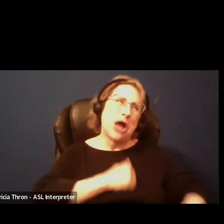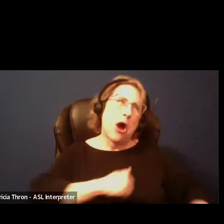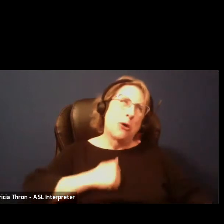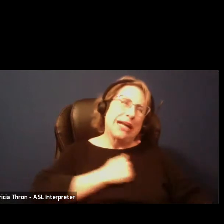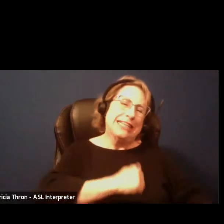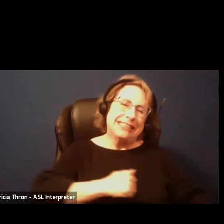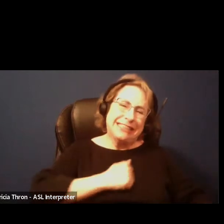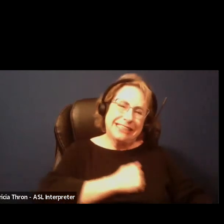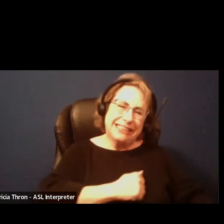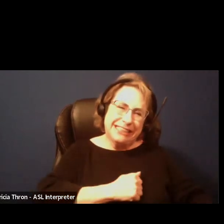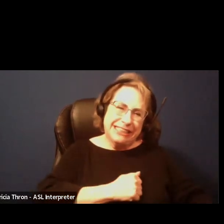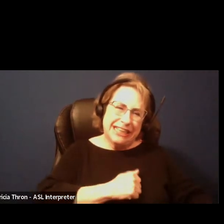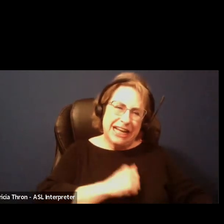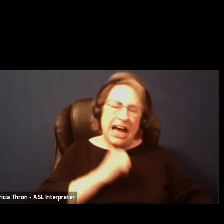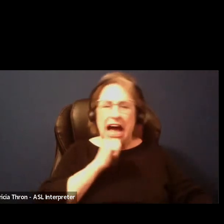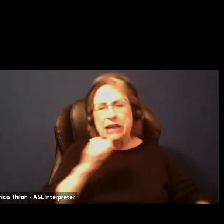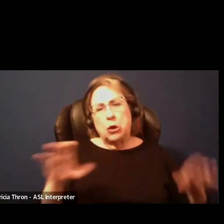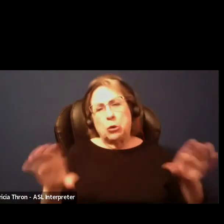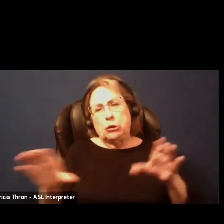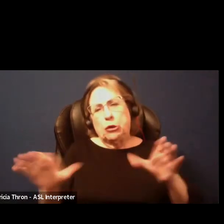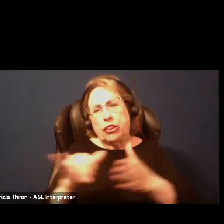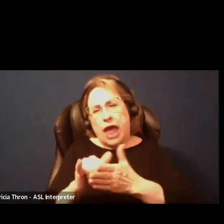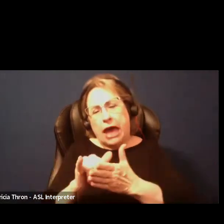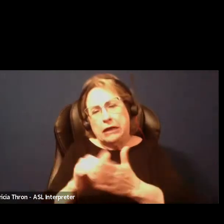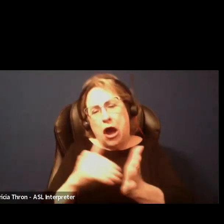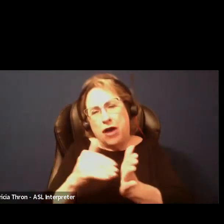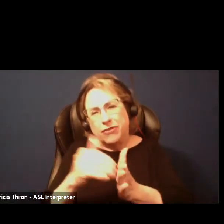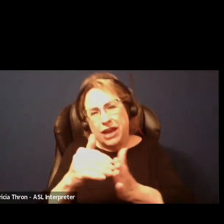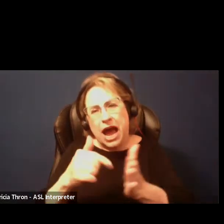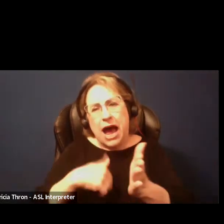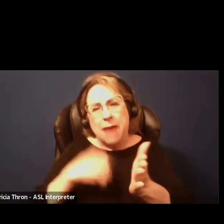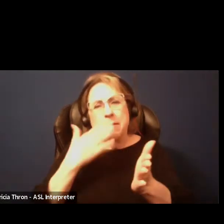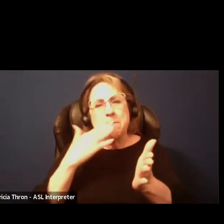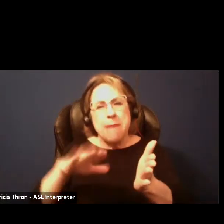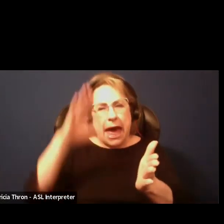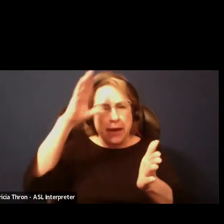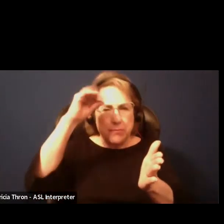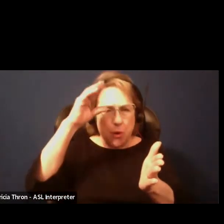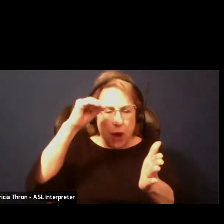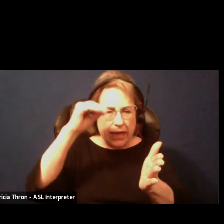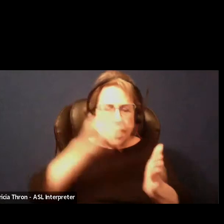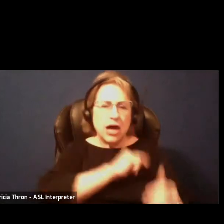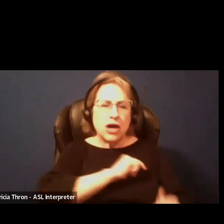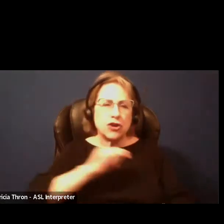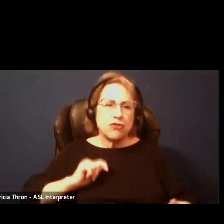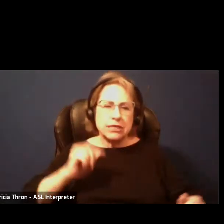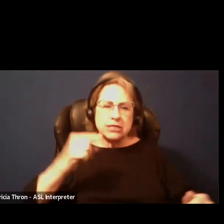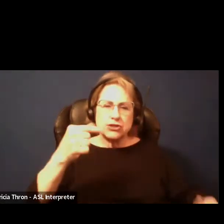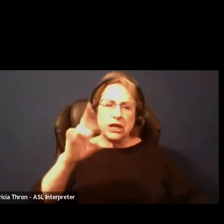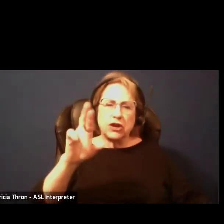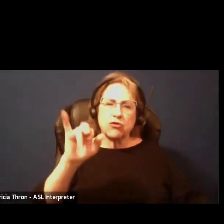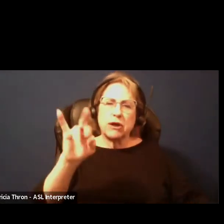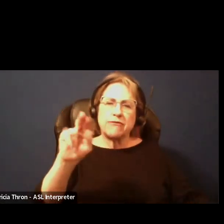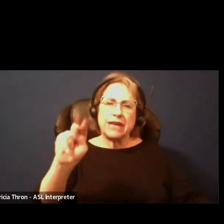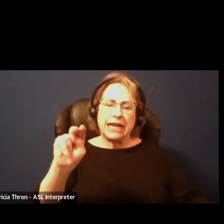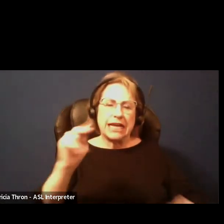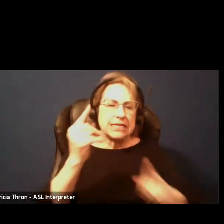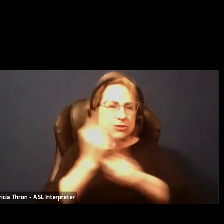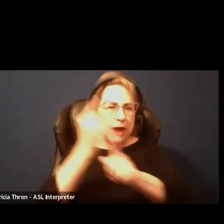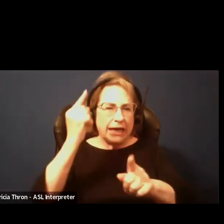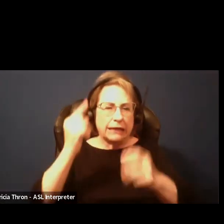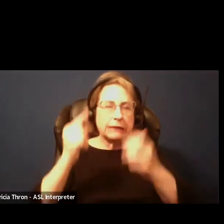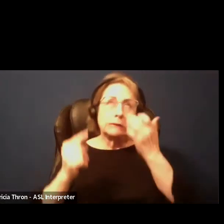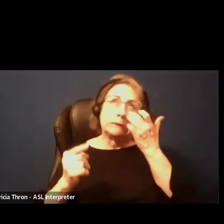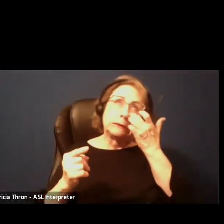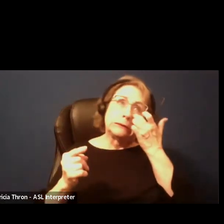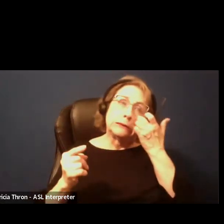I don't do that often. I'm a bad boy about that. Mr. Trustee Griffin is absolutely right. Talk to Superintendent Booker. That's